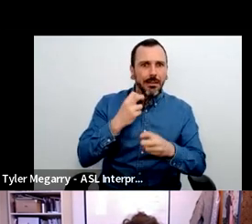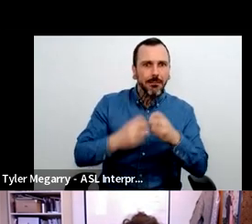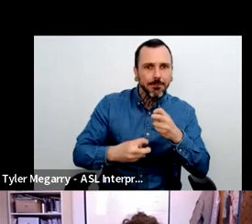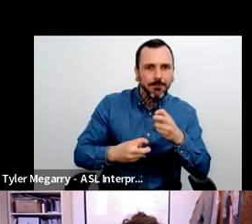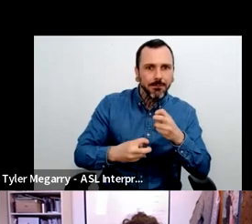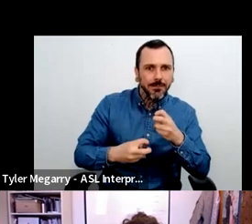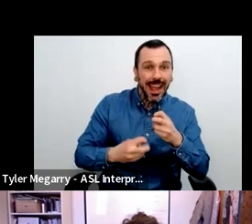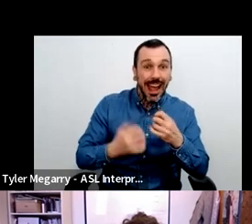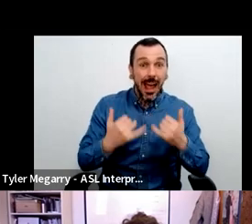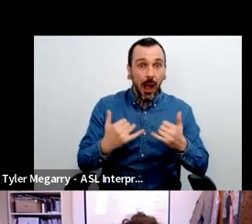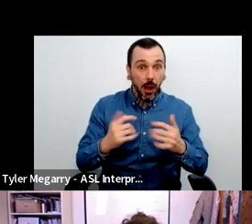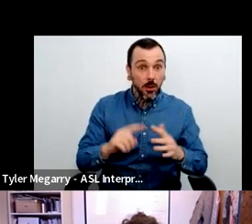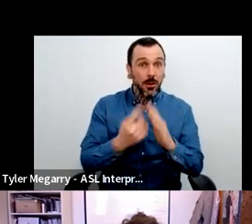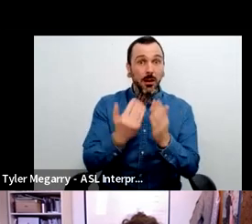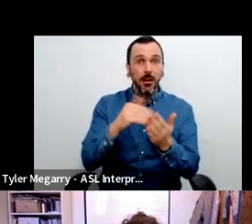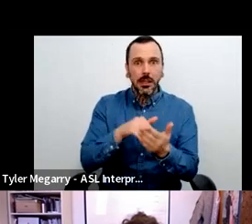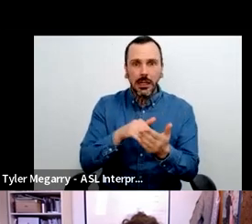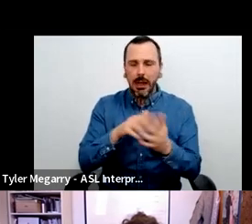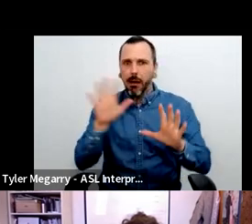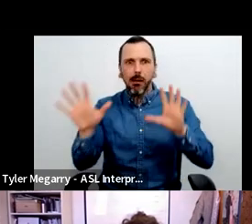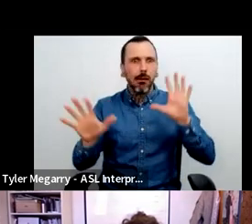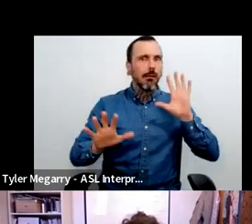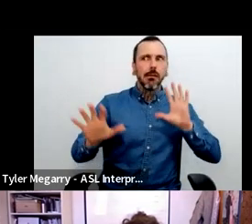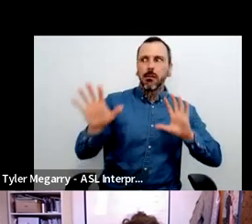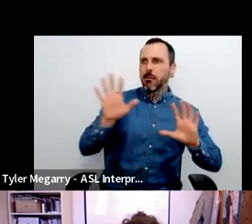pieces. So